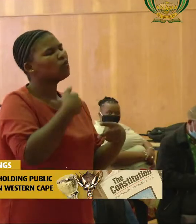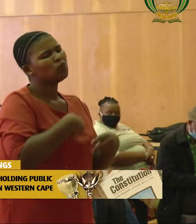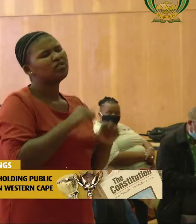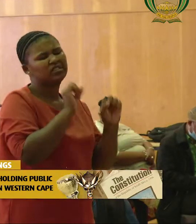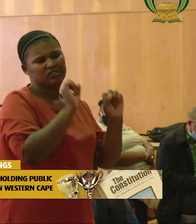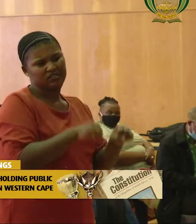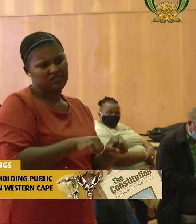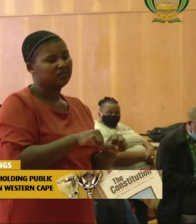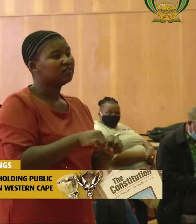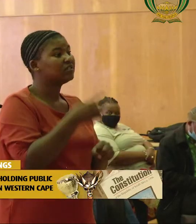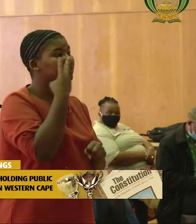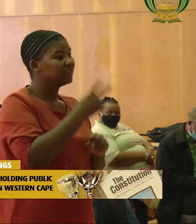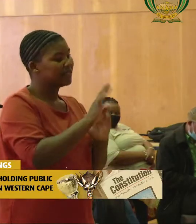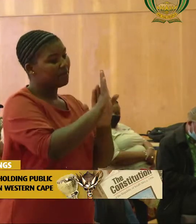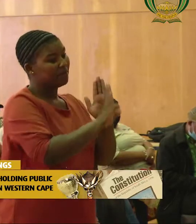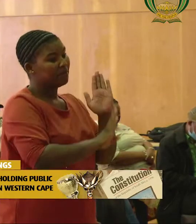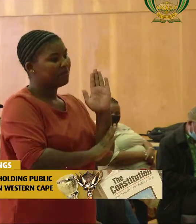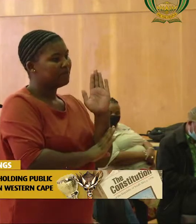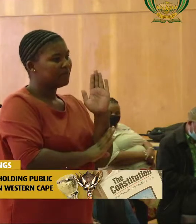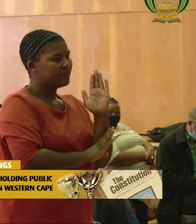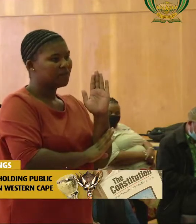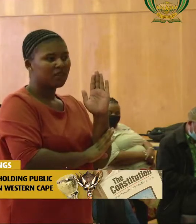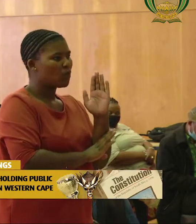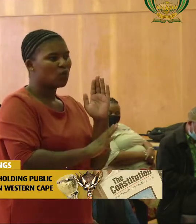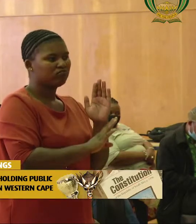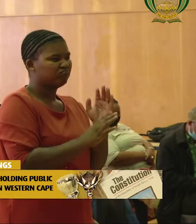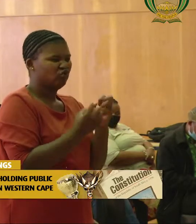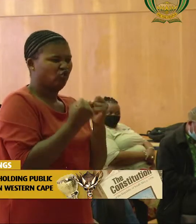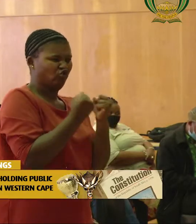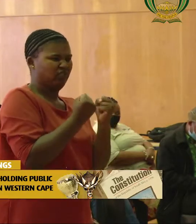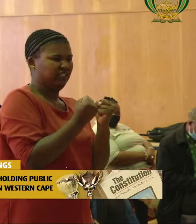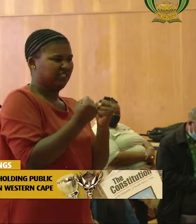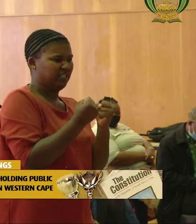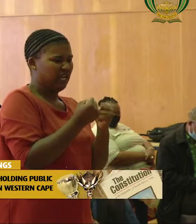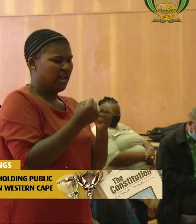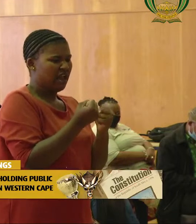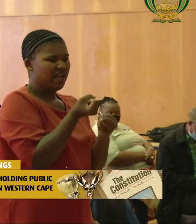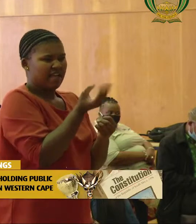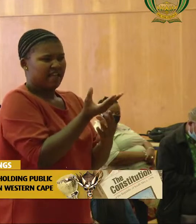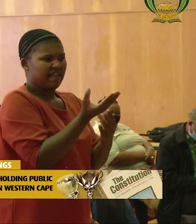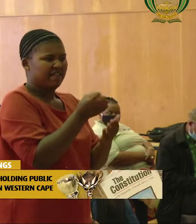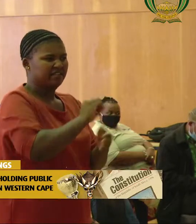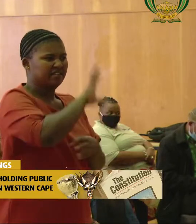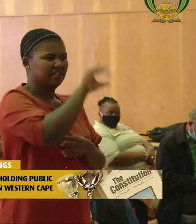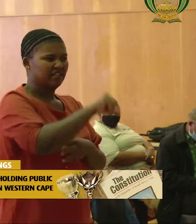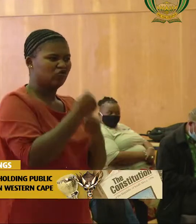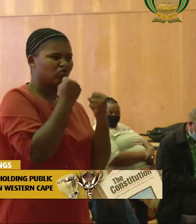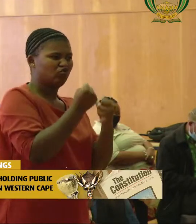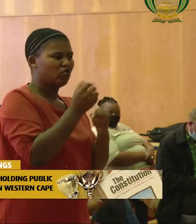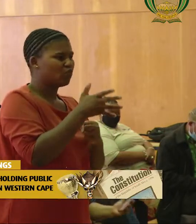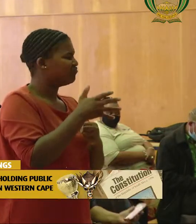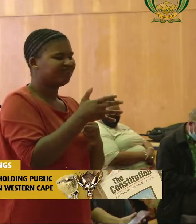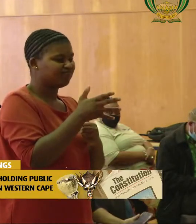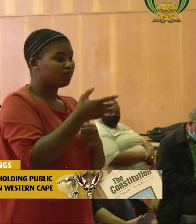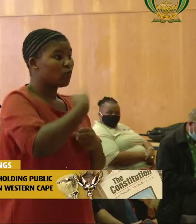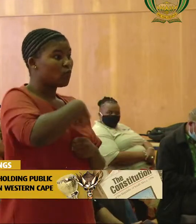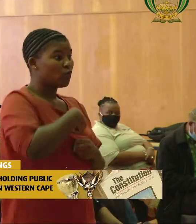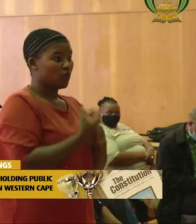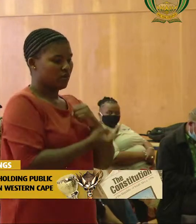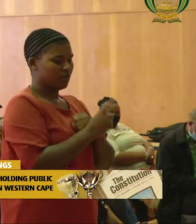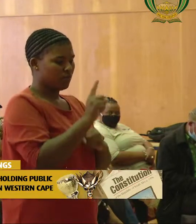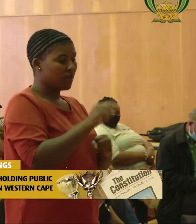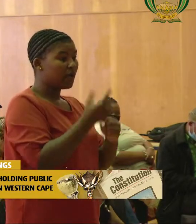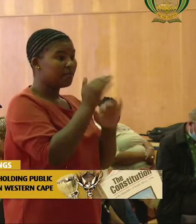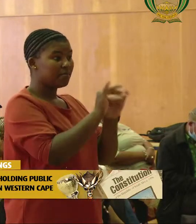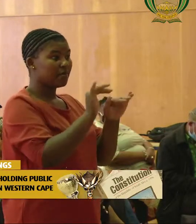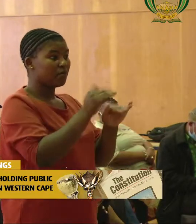view that the bill, that it's not going to strengthen the democracy. What is going to happen is that you will have people, the bill